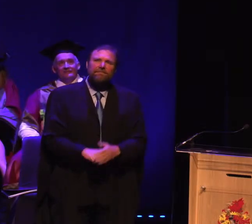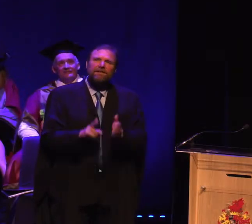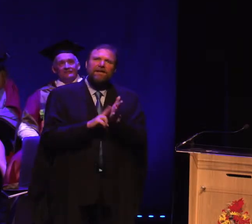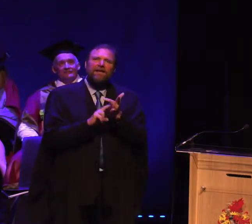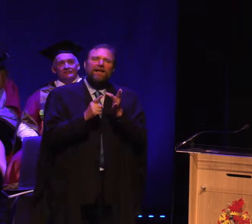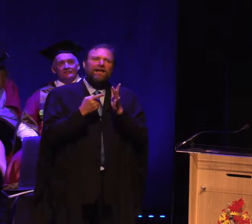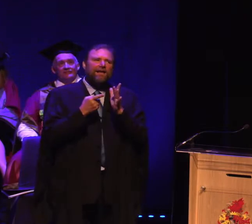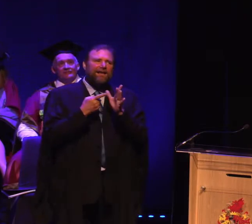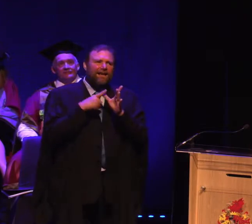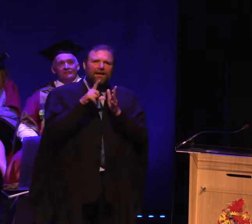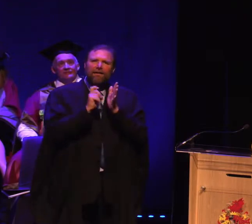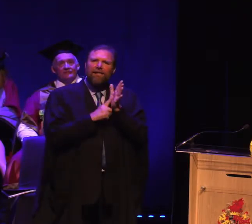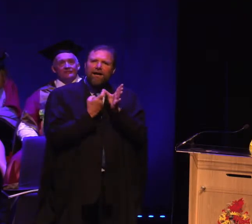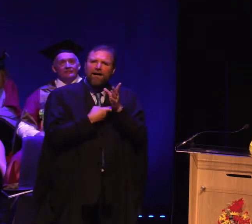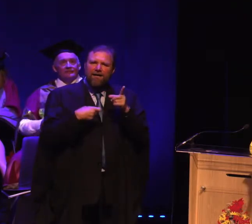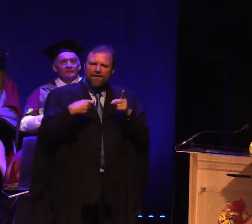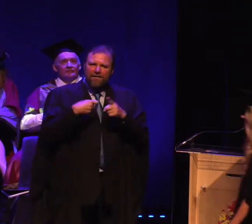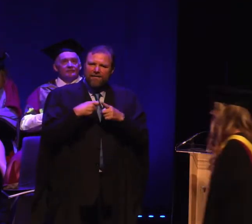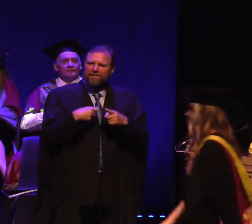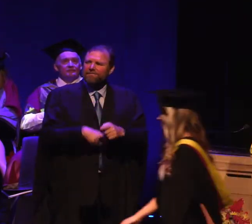Nia Seren Clark.